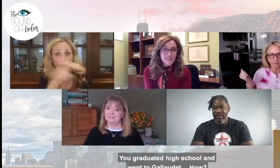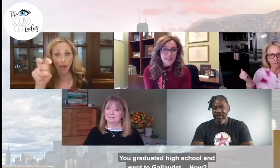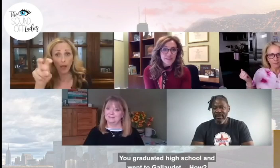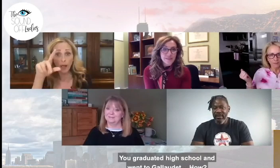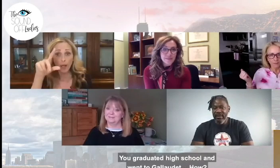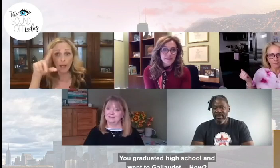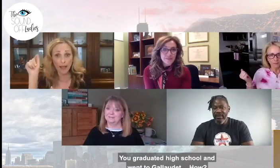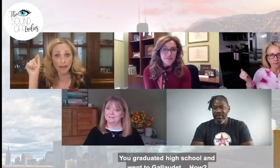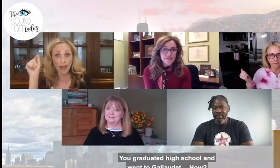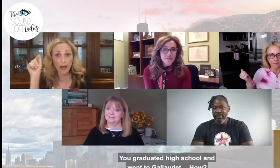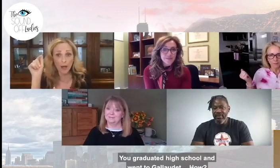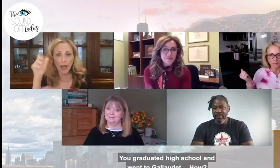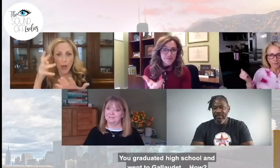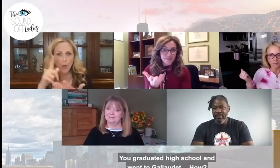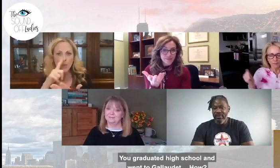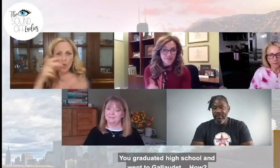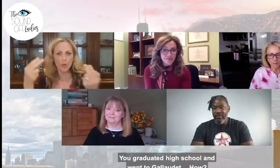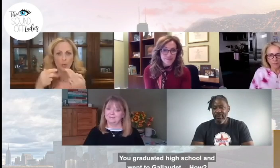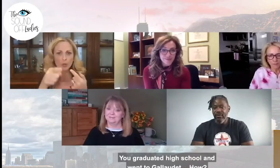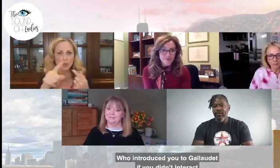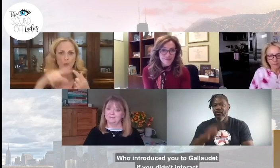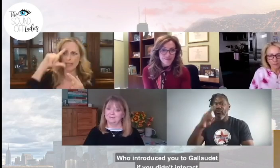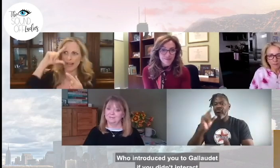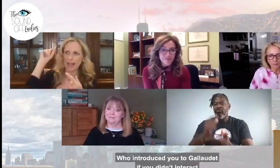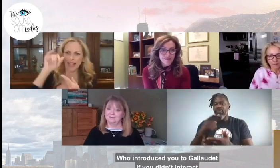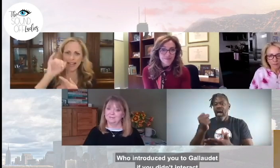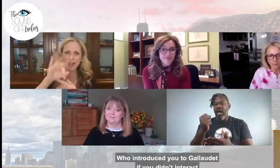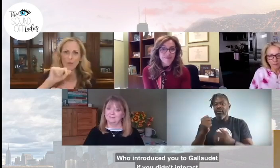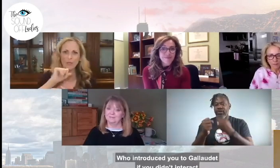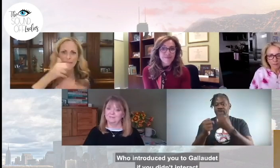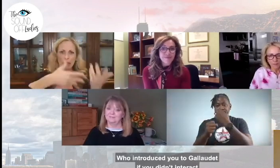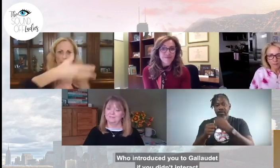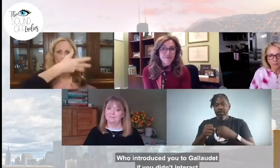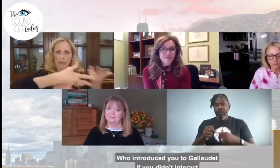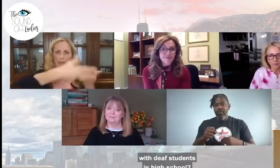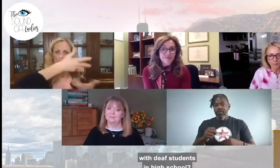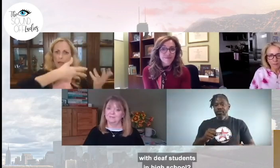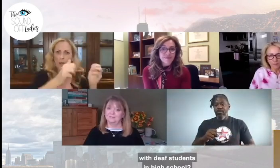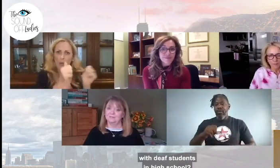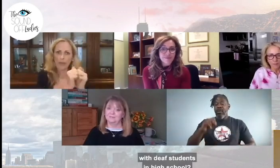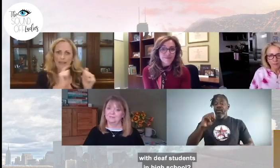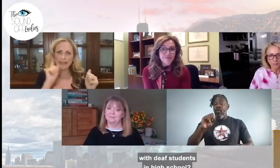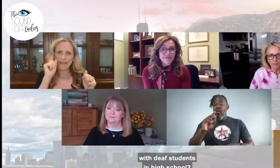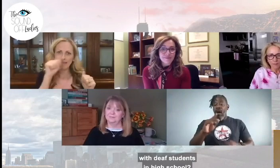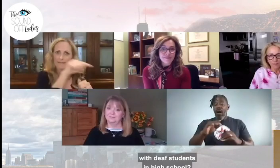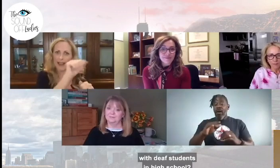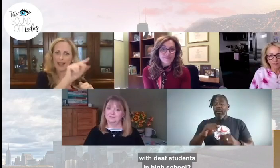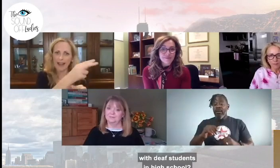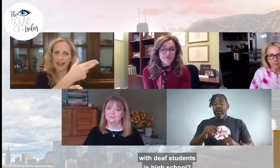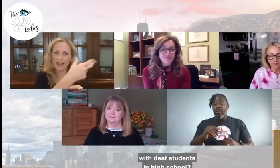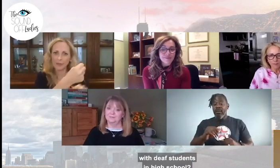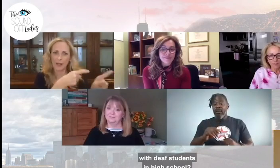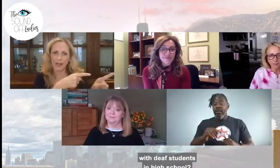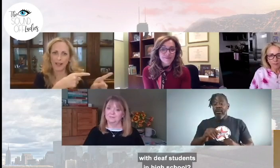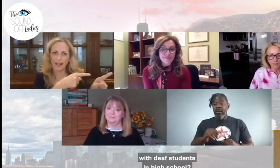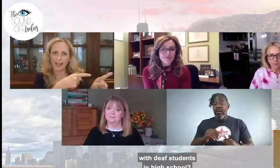So you graduated high school and transitioned right to Gallaudet and started communication with deaf people there,